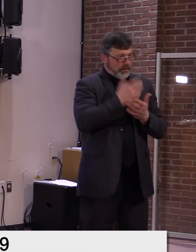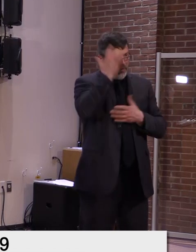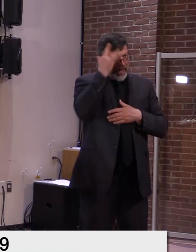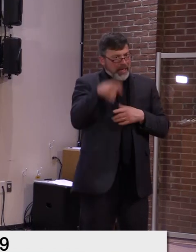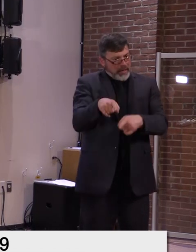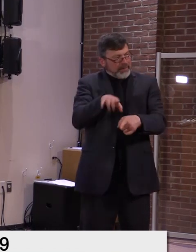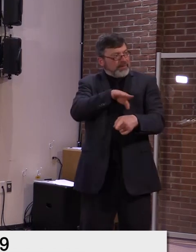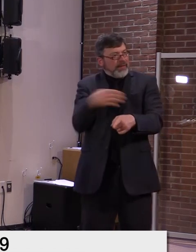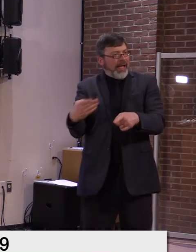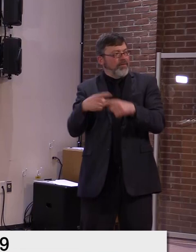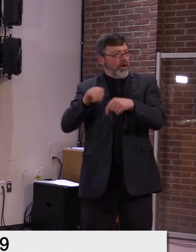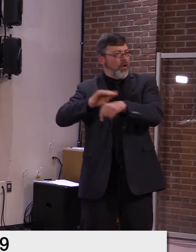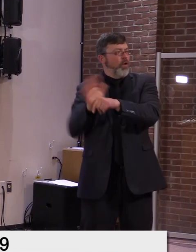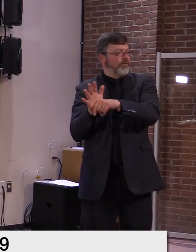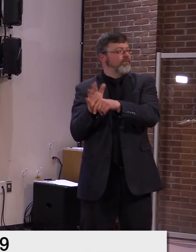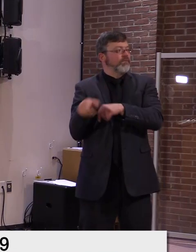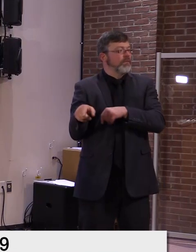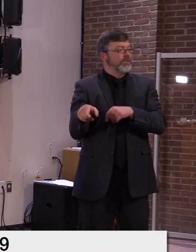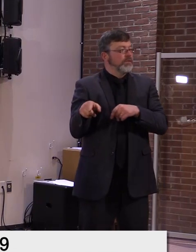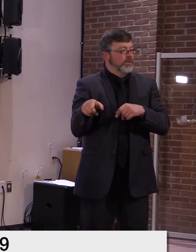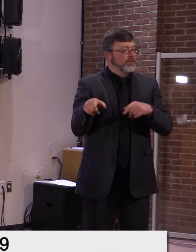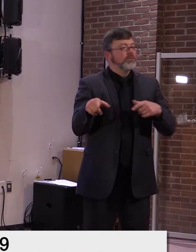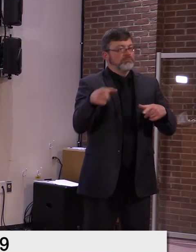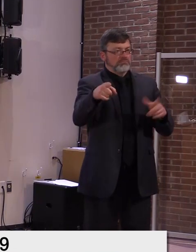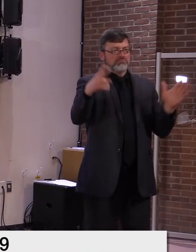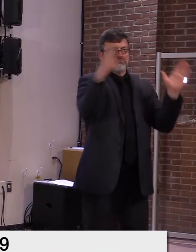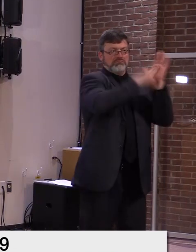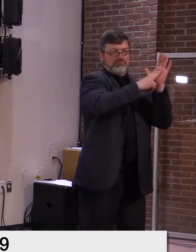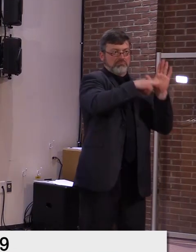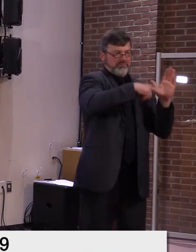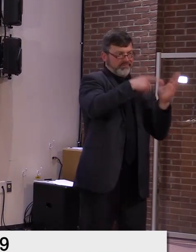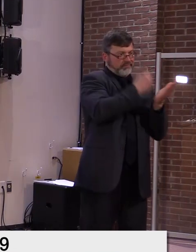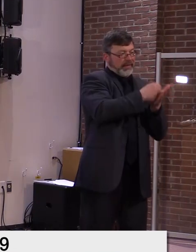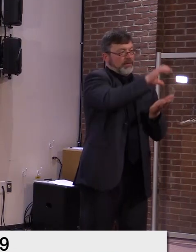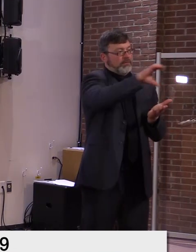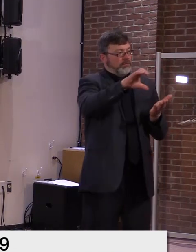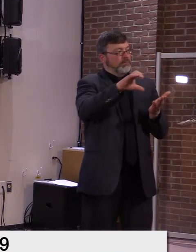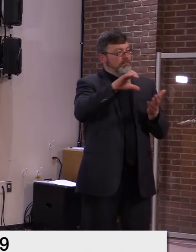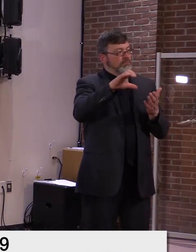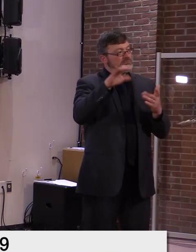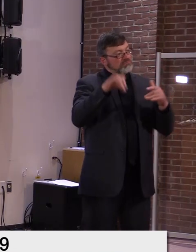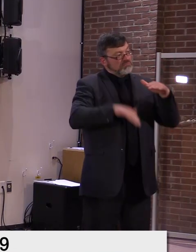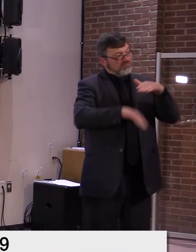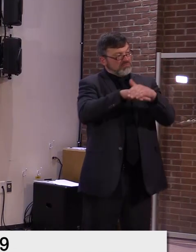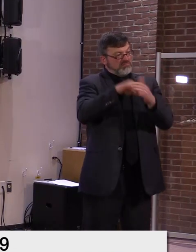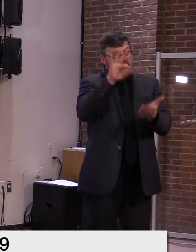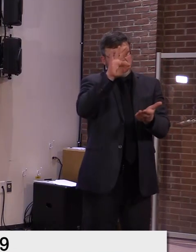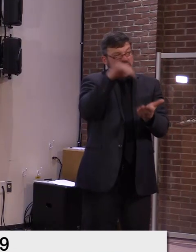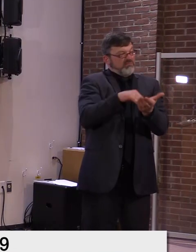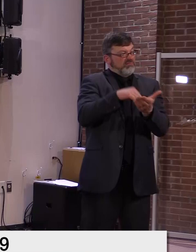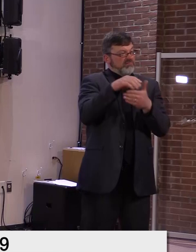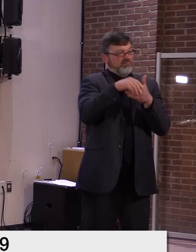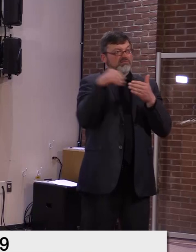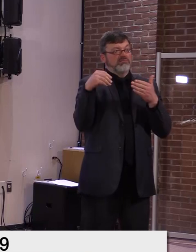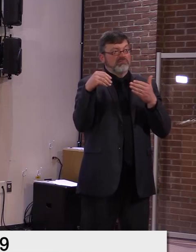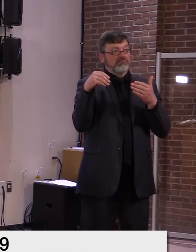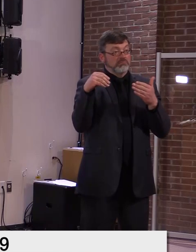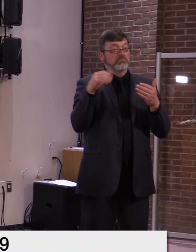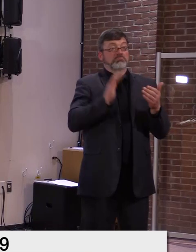to $9,000 in reimbursement, and those who have lost more than one family member can qualify